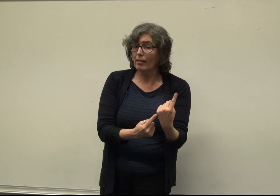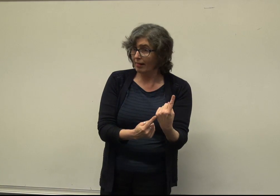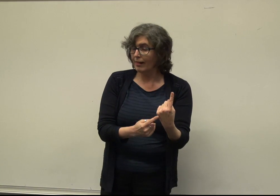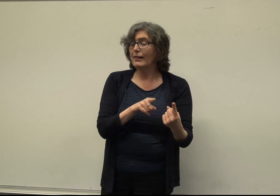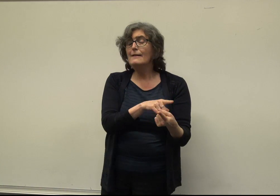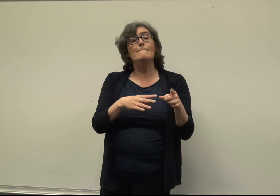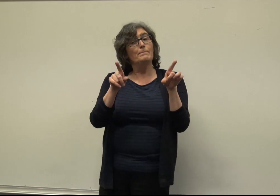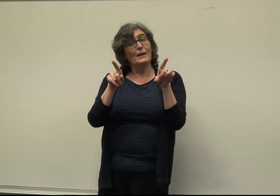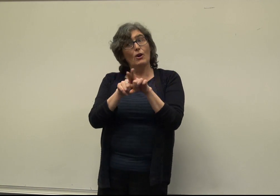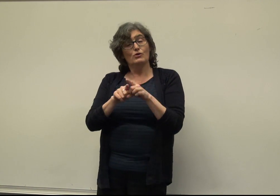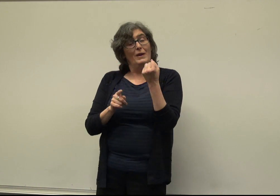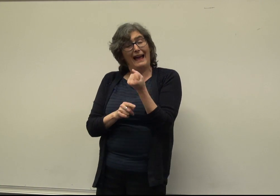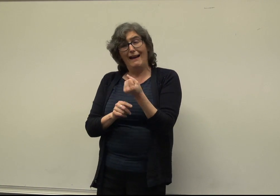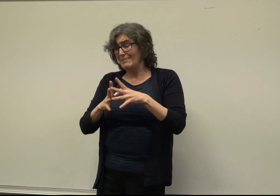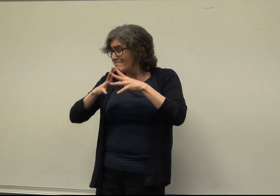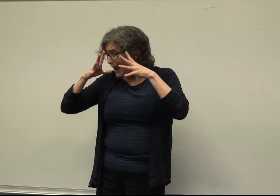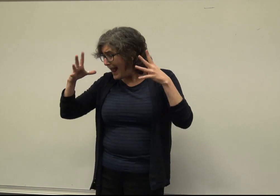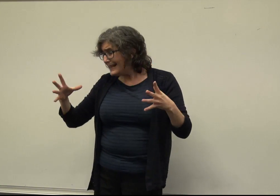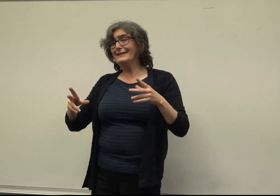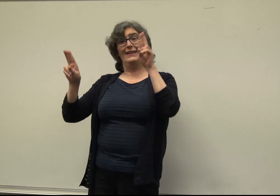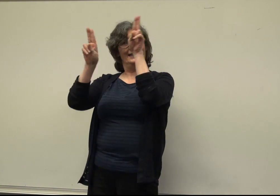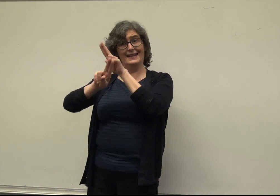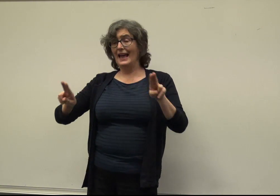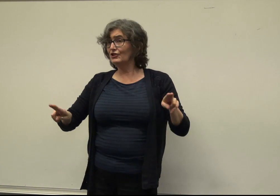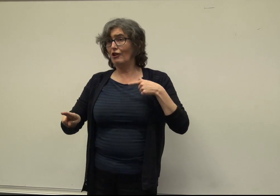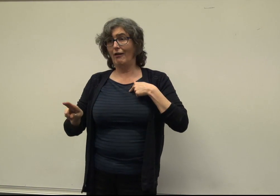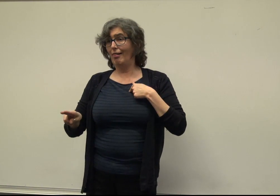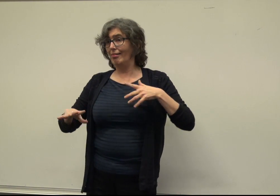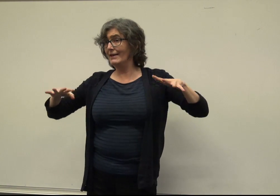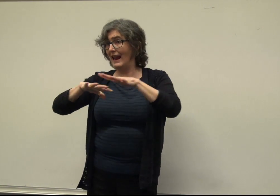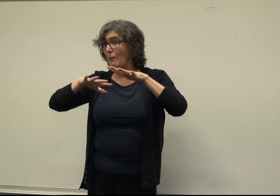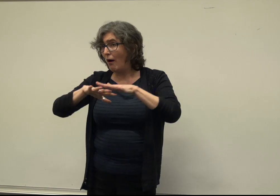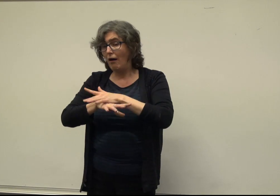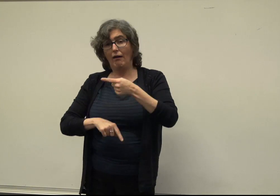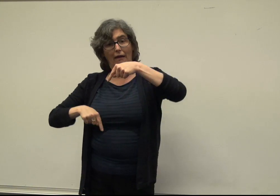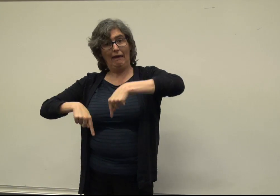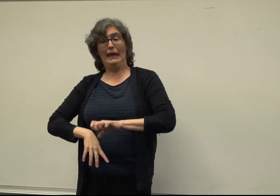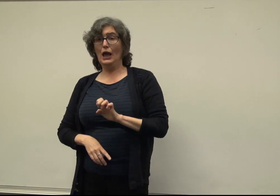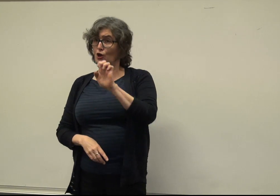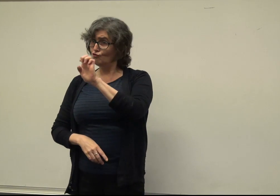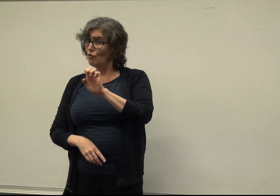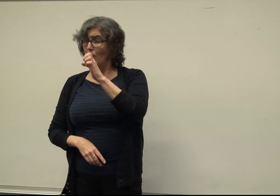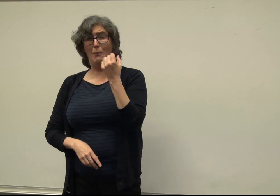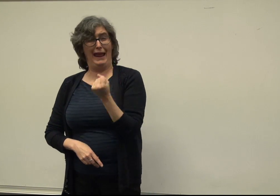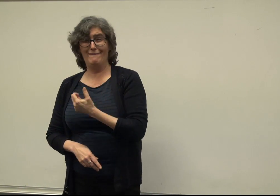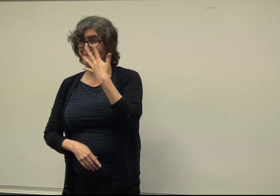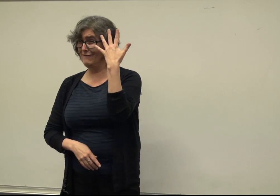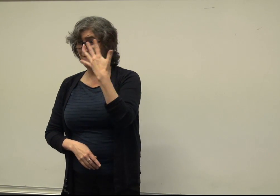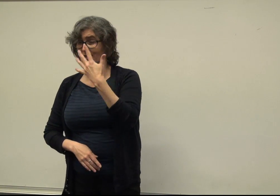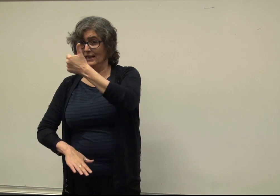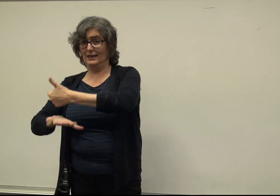large international network. We have 15 branches in Europe, in 10 different European